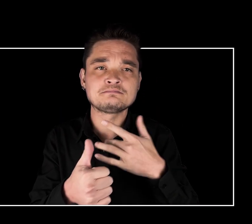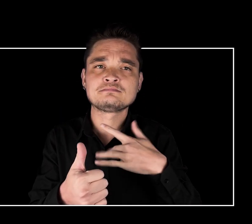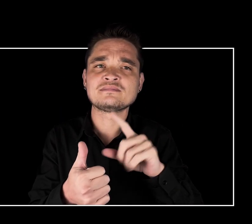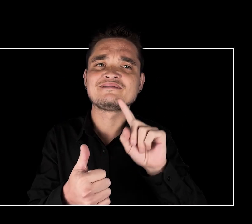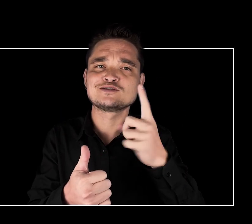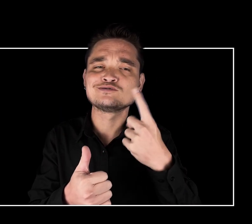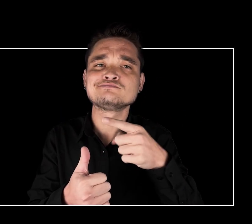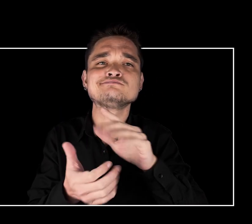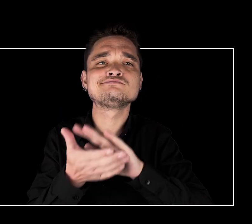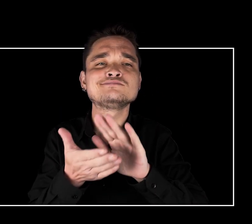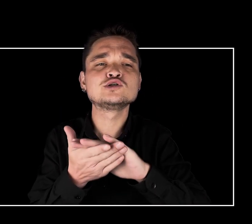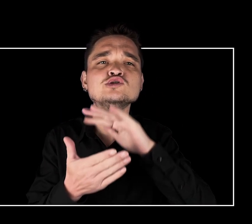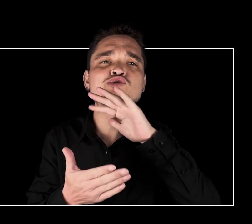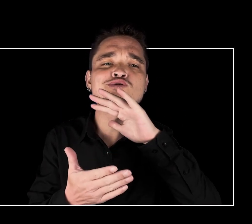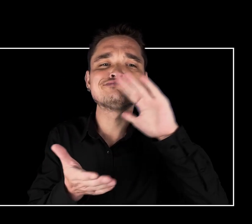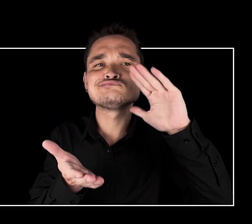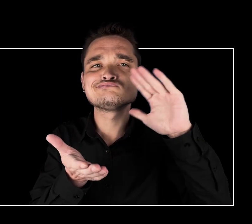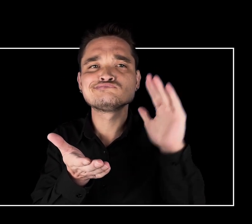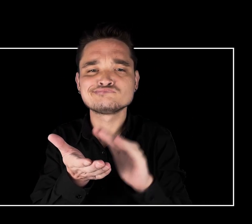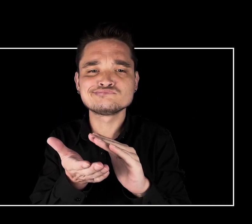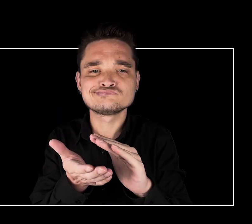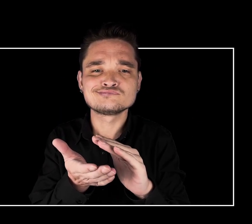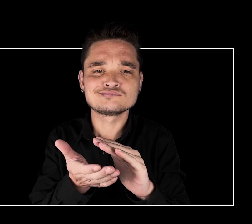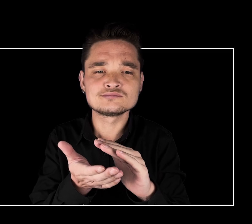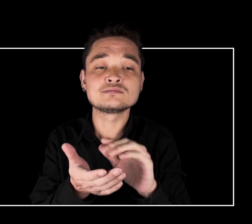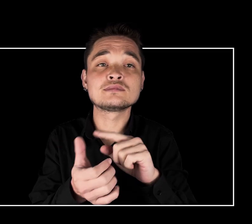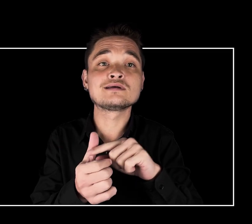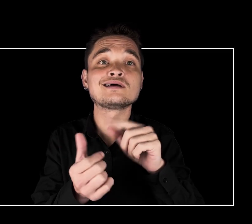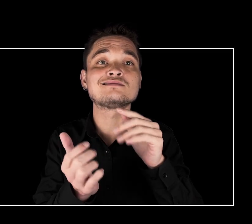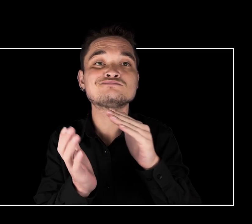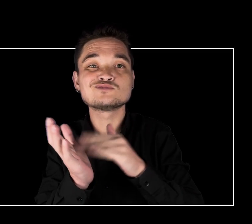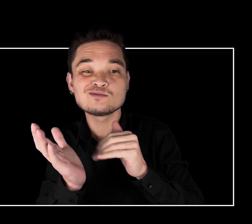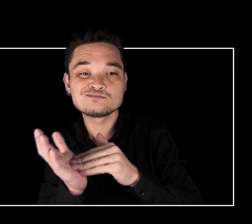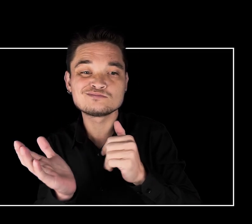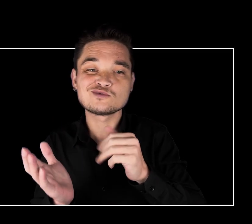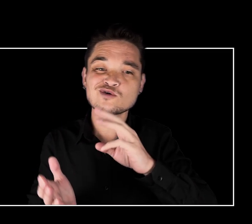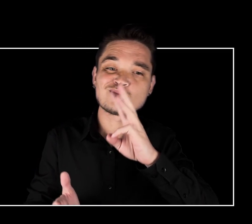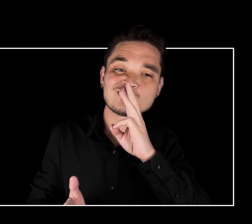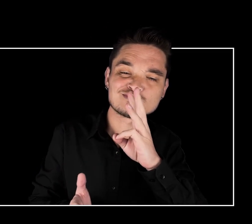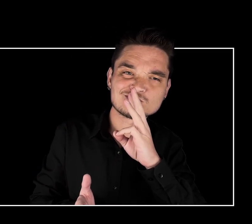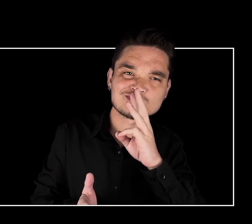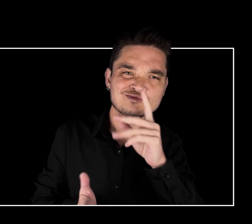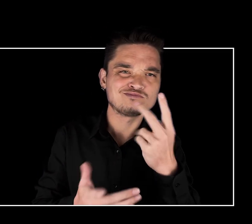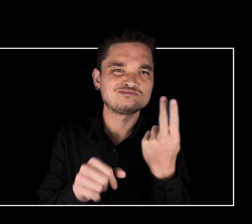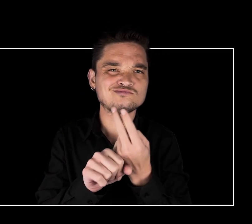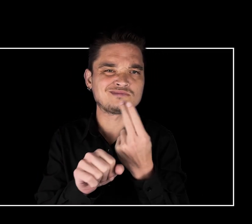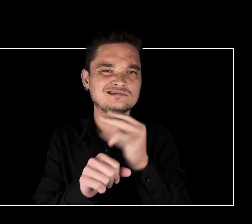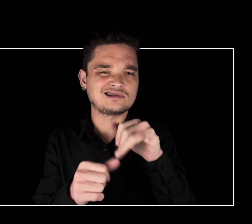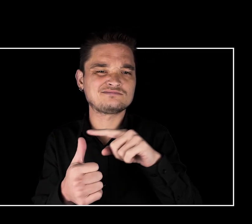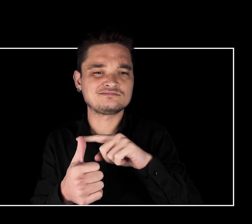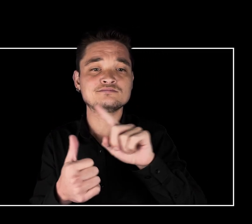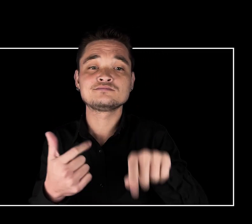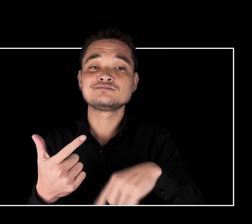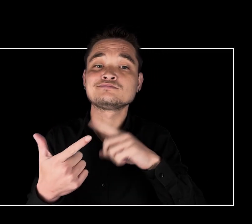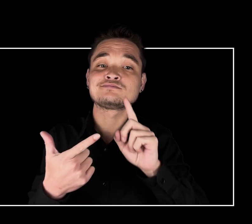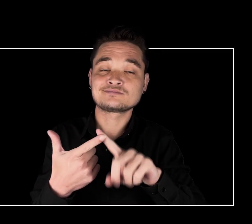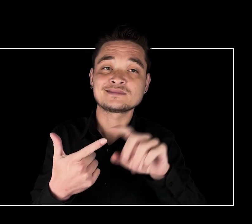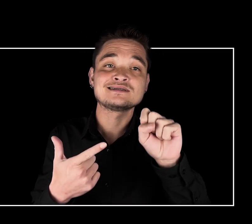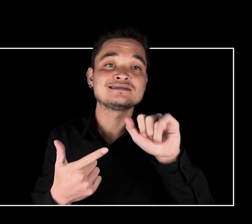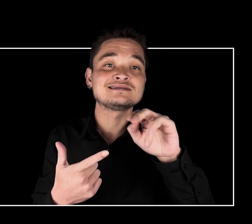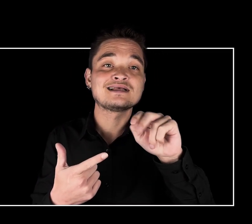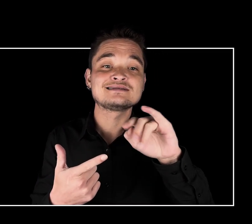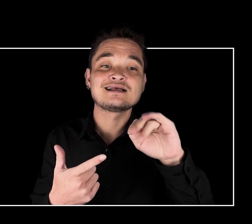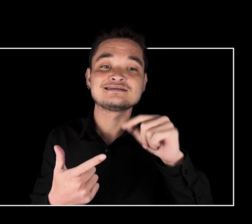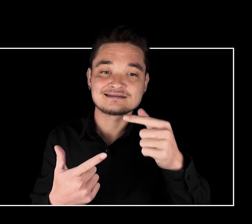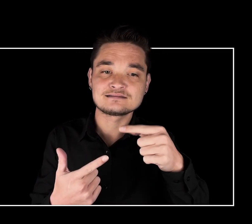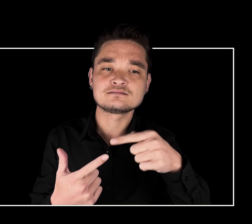from surfaces. Cleaners include products that are made of soap or detergent and water. Sanitizing